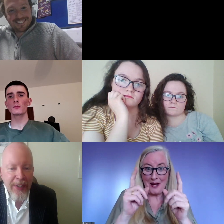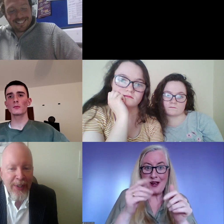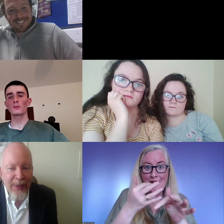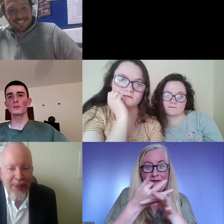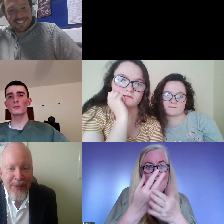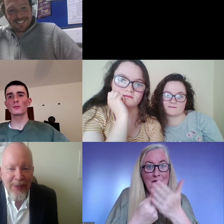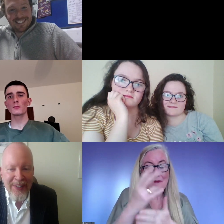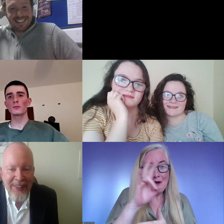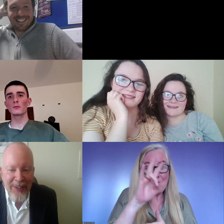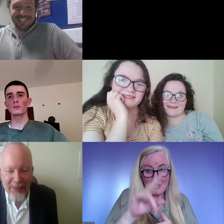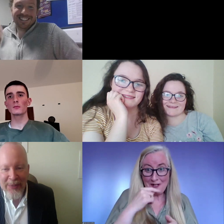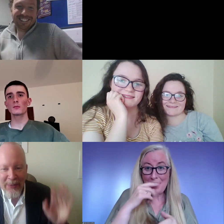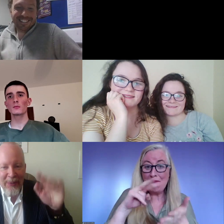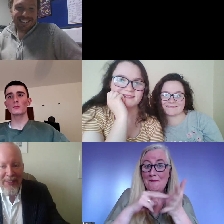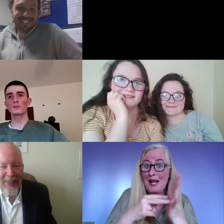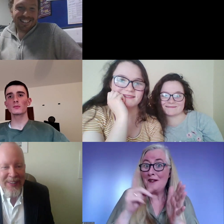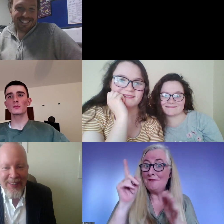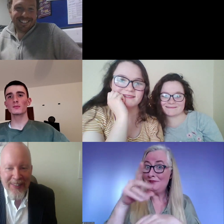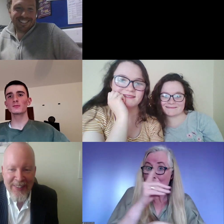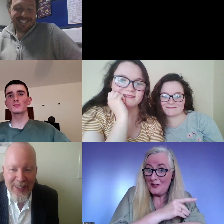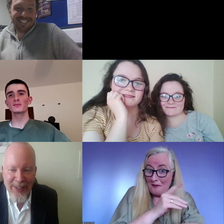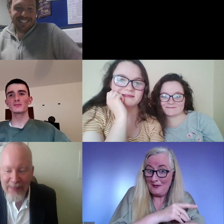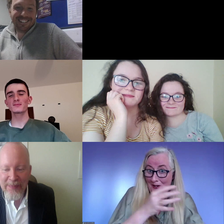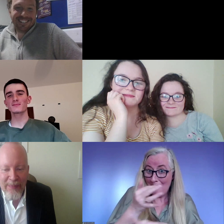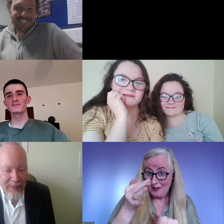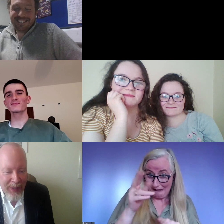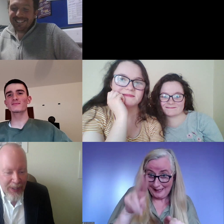tickets? So you can worry about that one. So